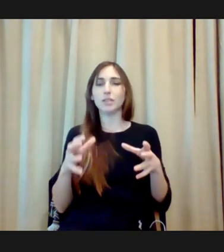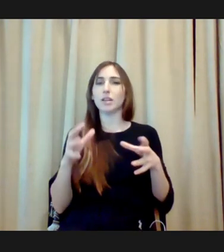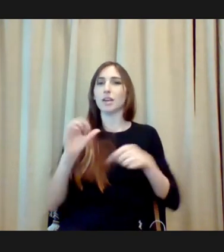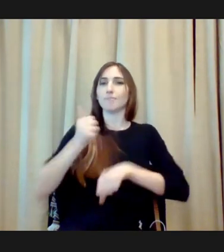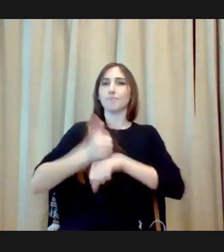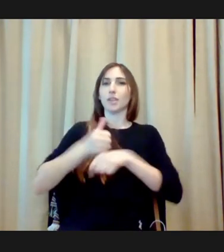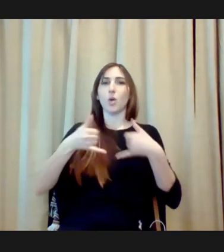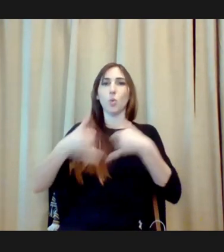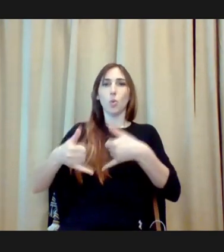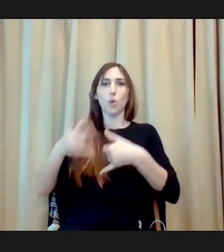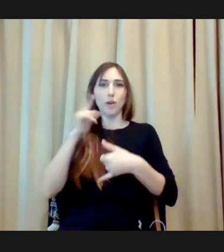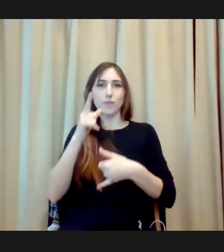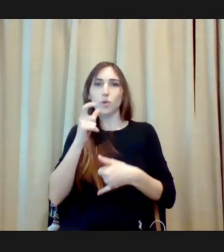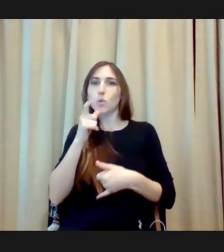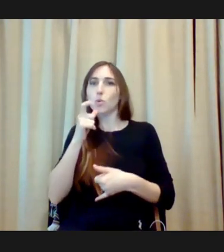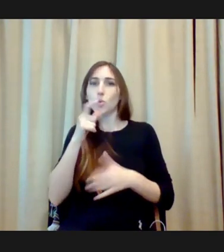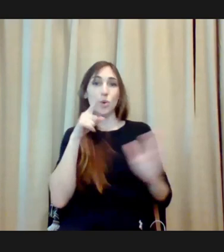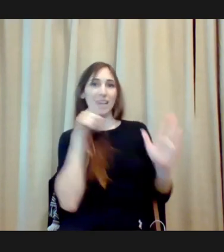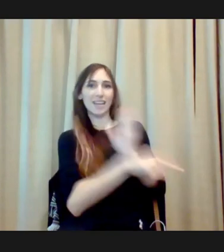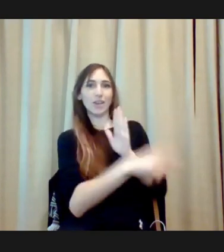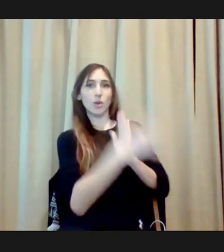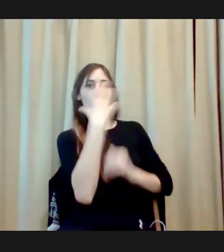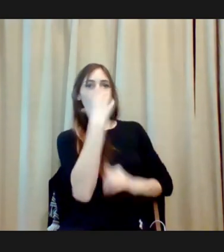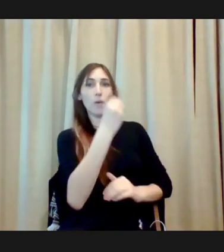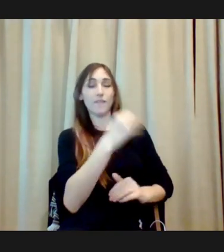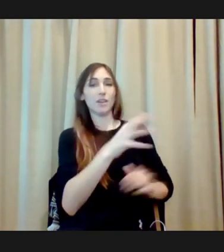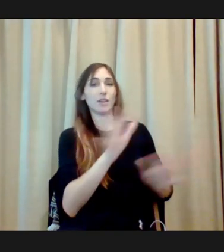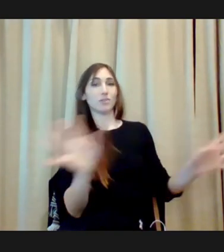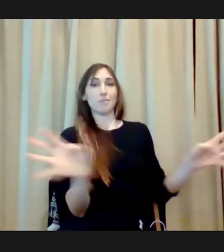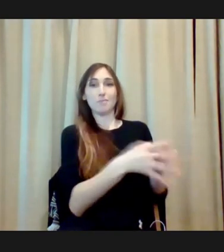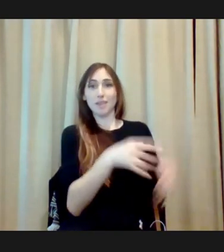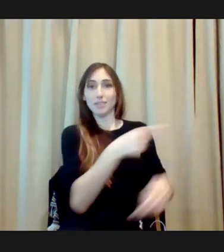them prosecuted and convicted. But